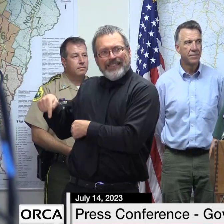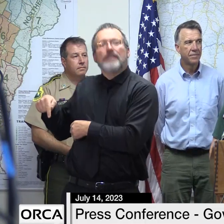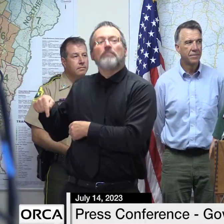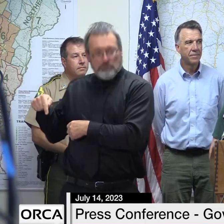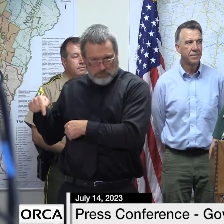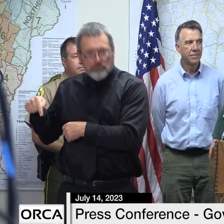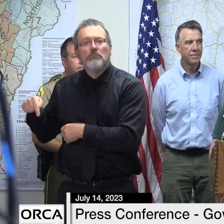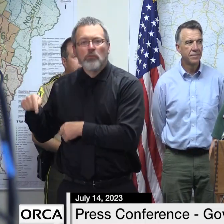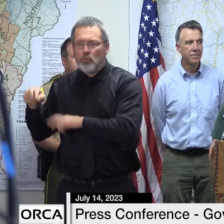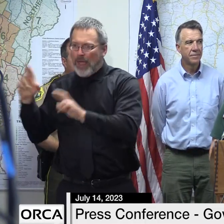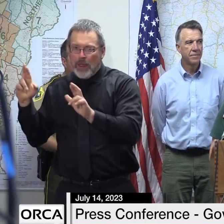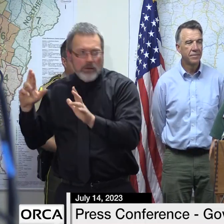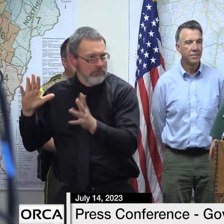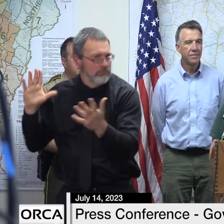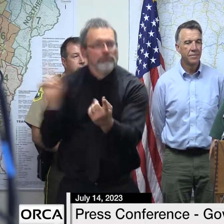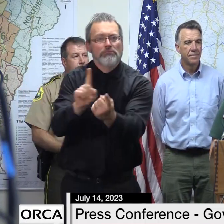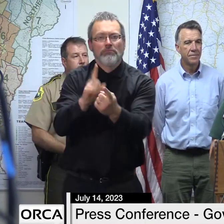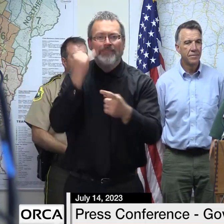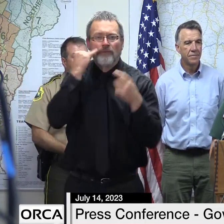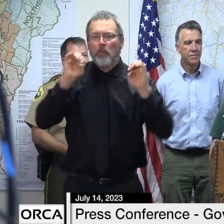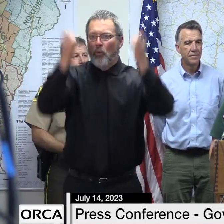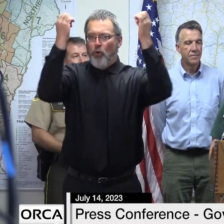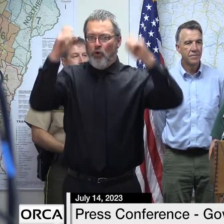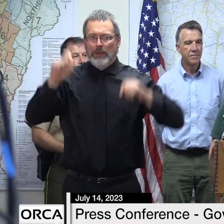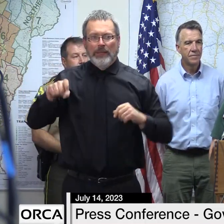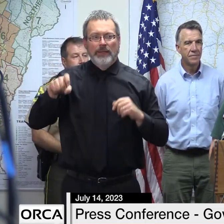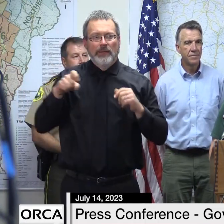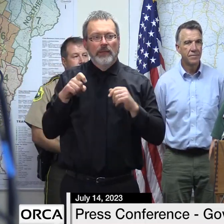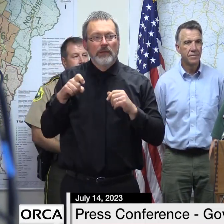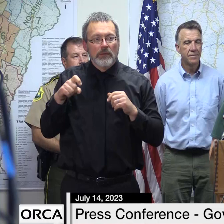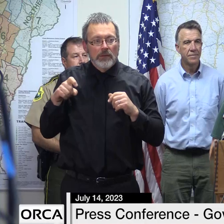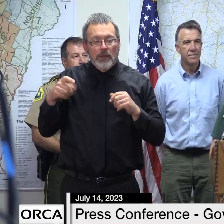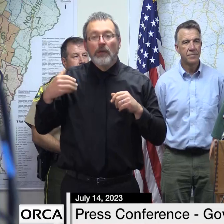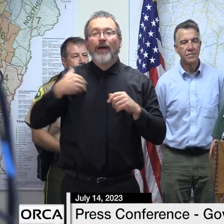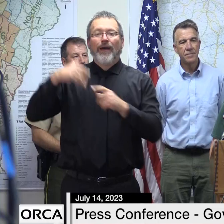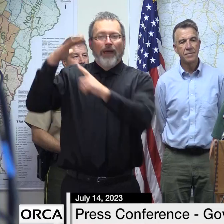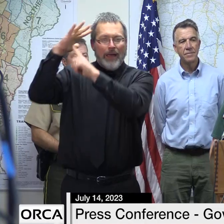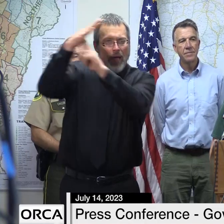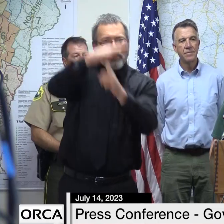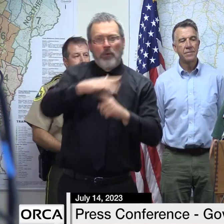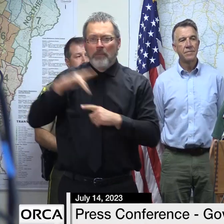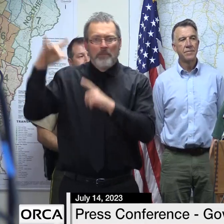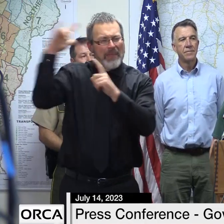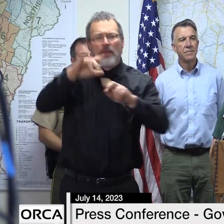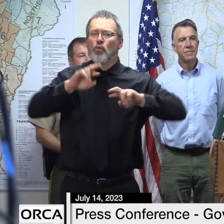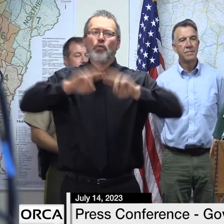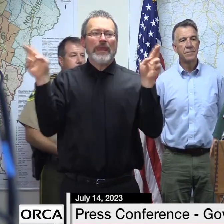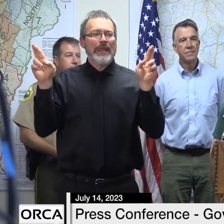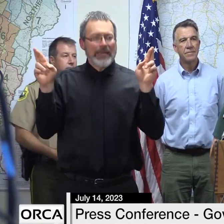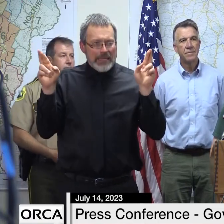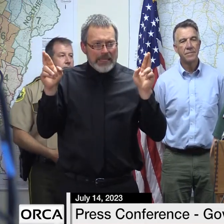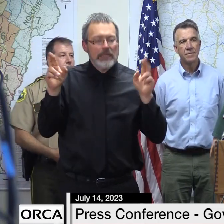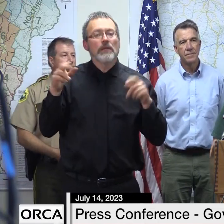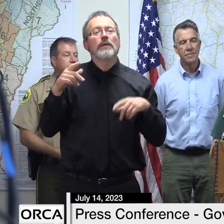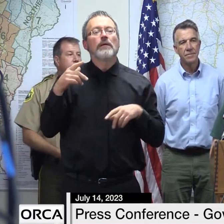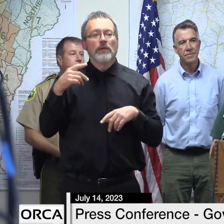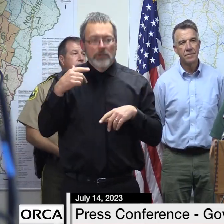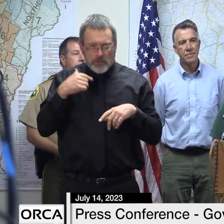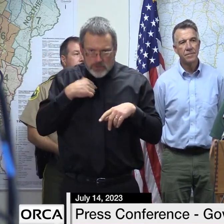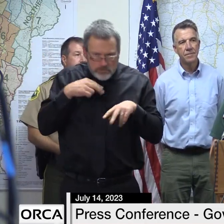You will also see air assets out today, looking for vehicles in waterways or other places that they don't